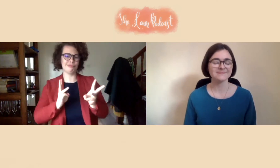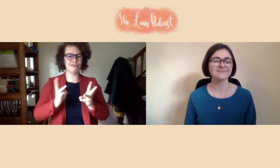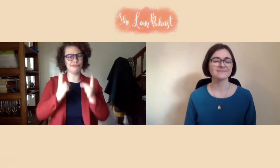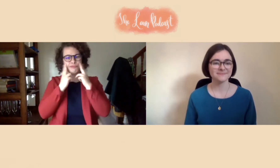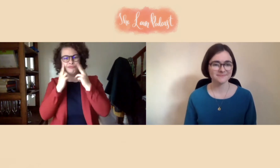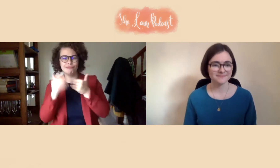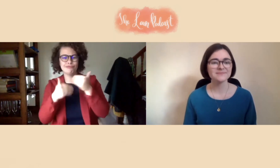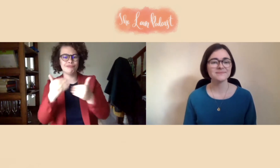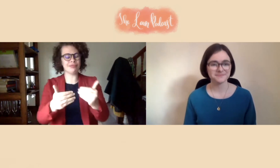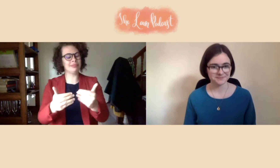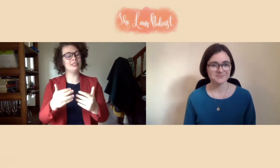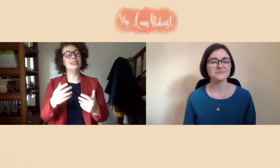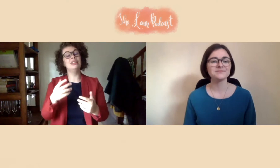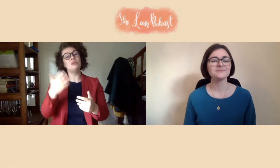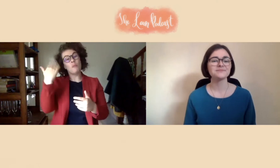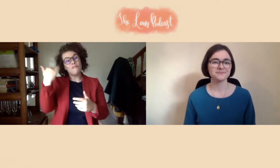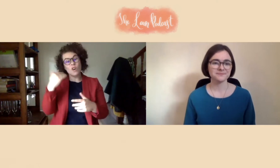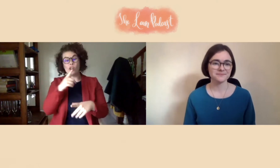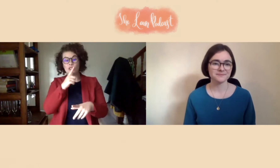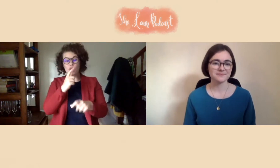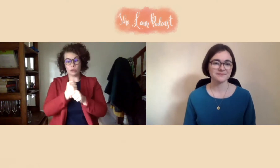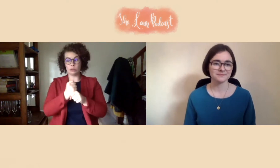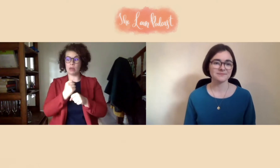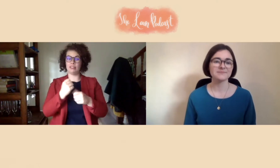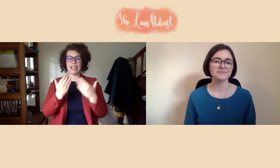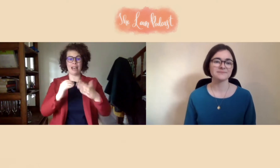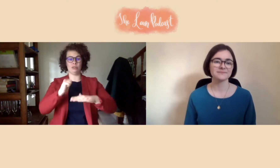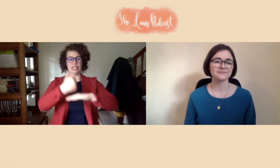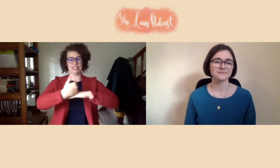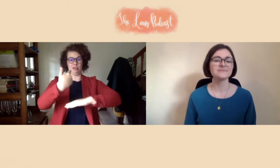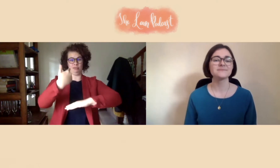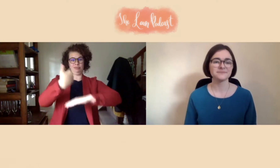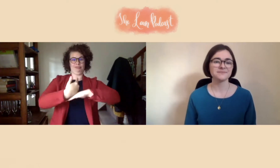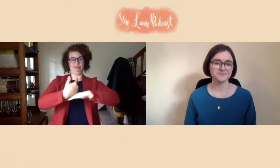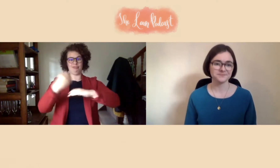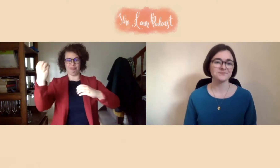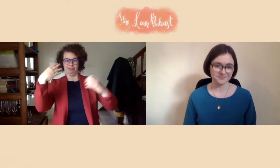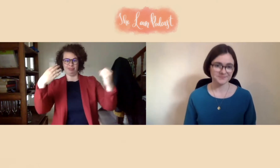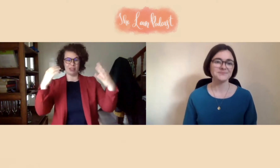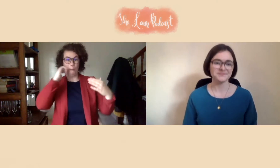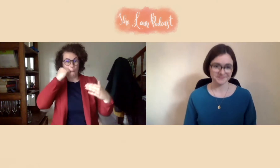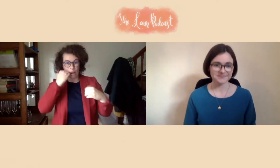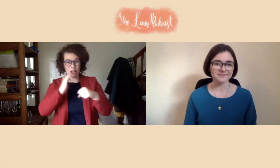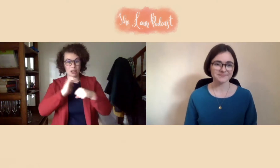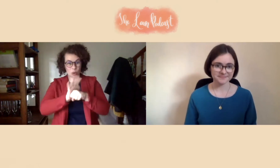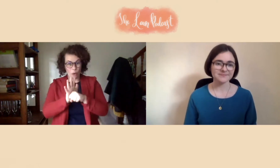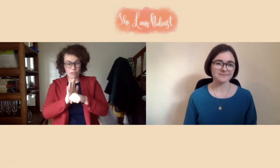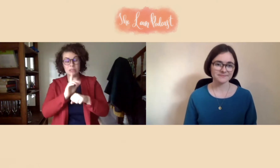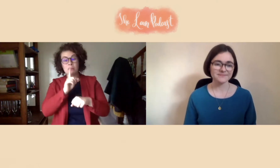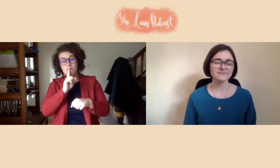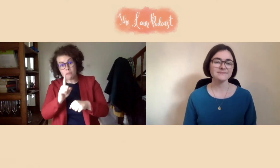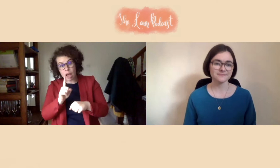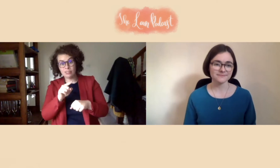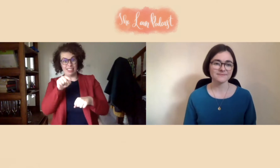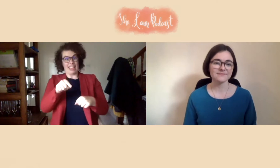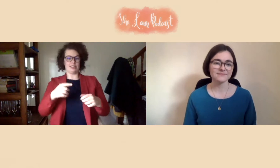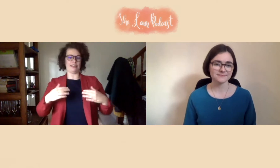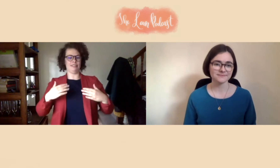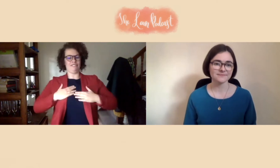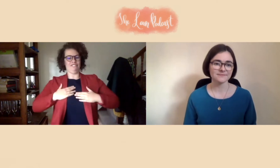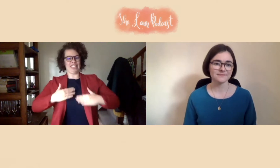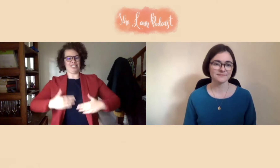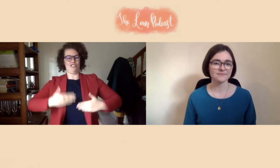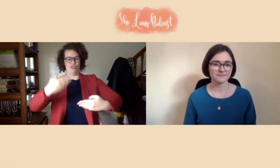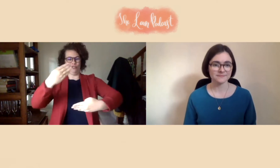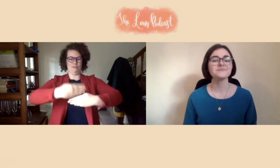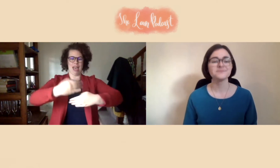we talked about needing to get the studio space up in our previous episode, but it's also talking about the emotional and professional